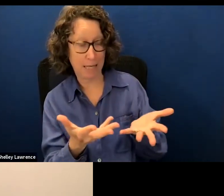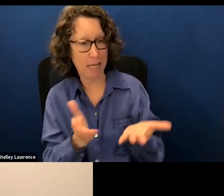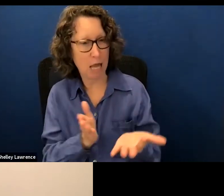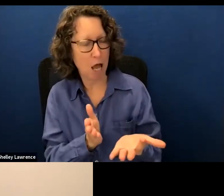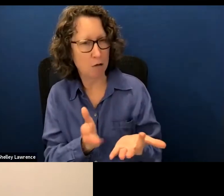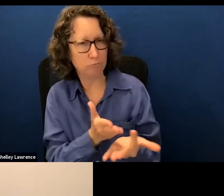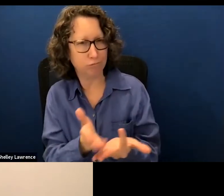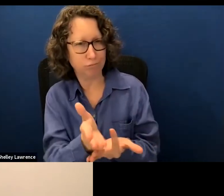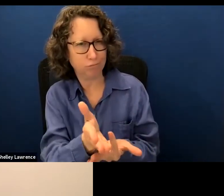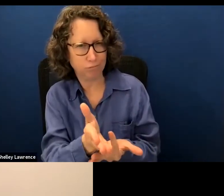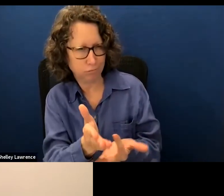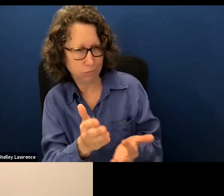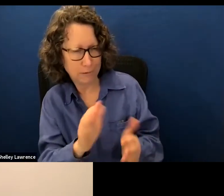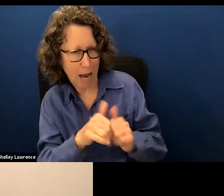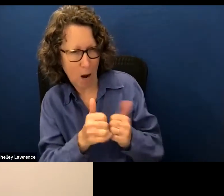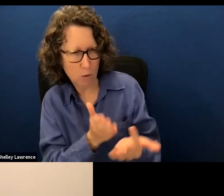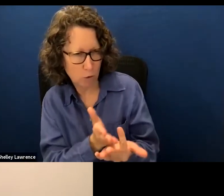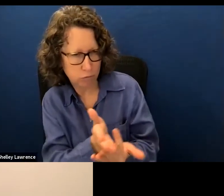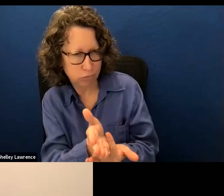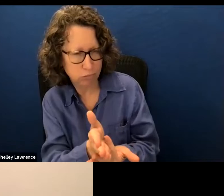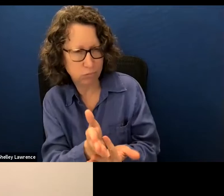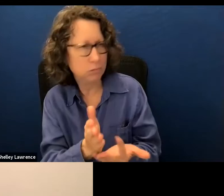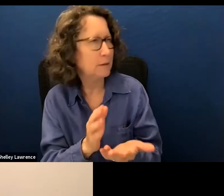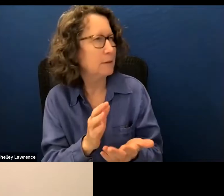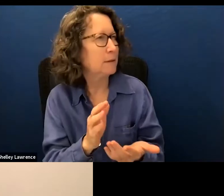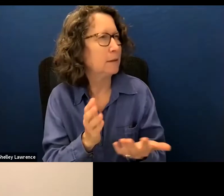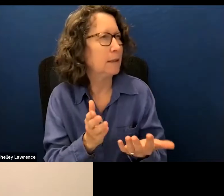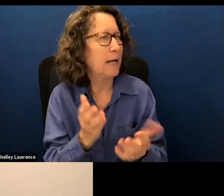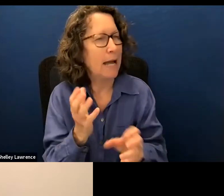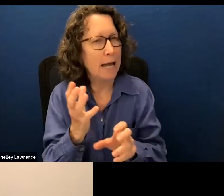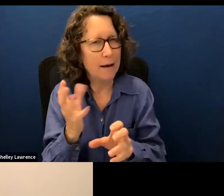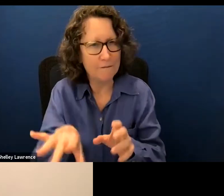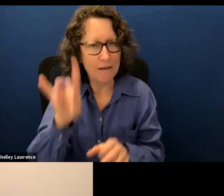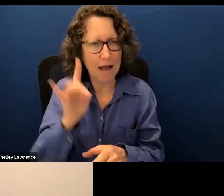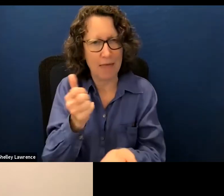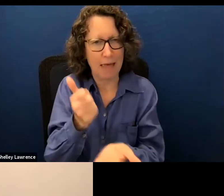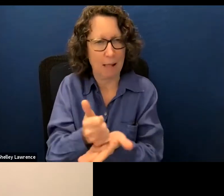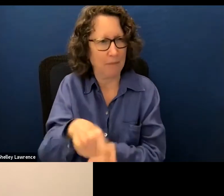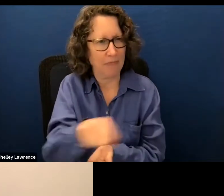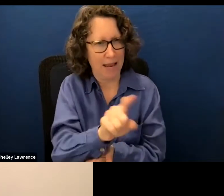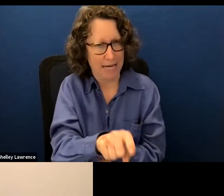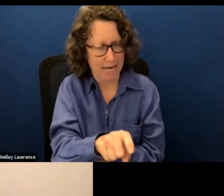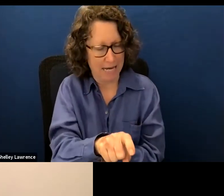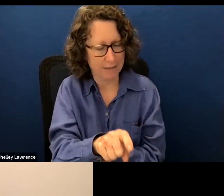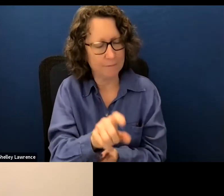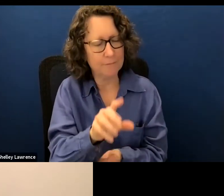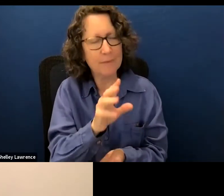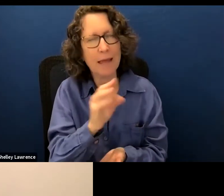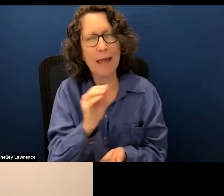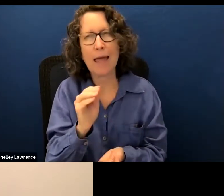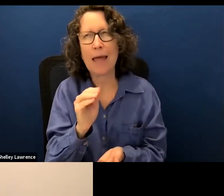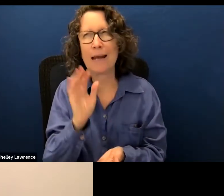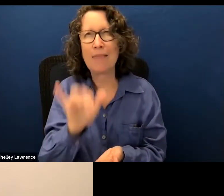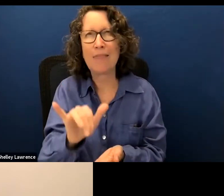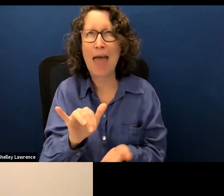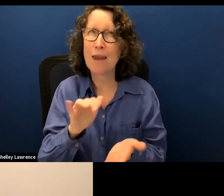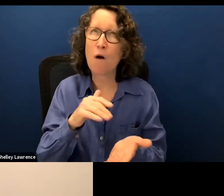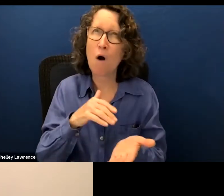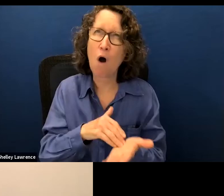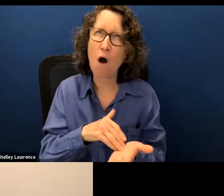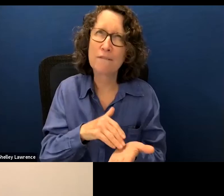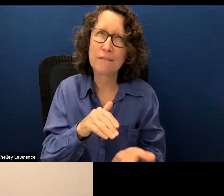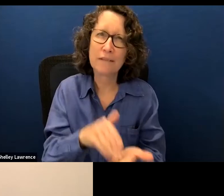navigate what it takes to get the help that they need. And that is